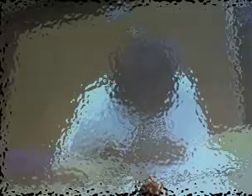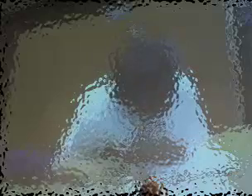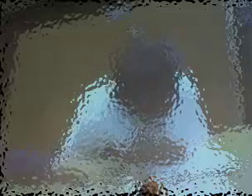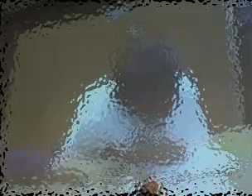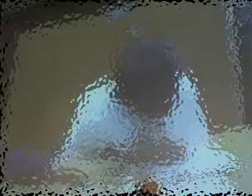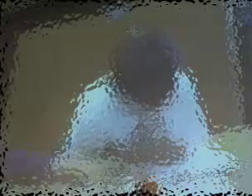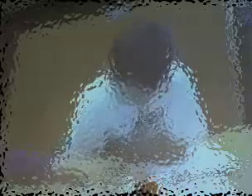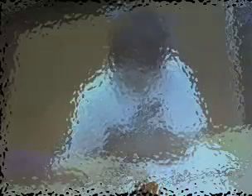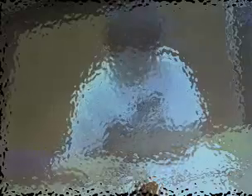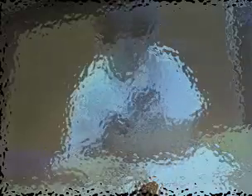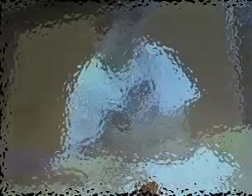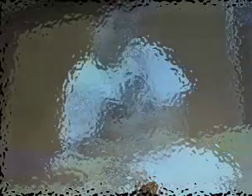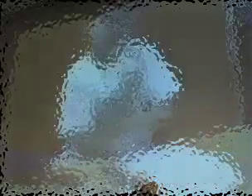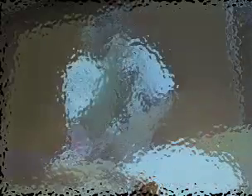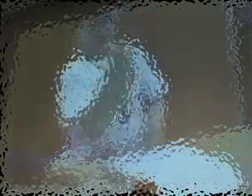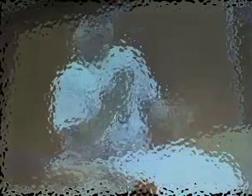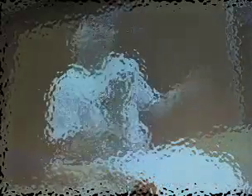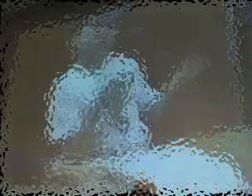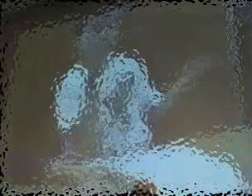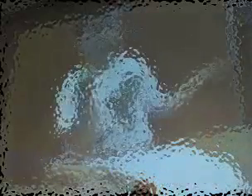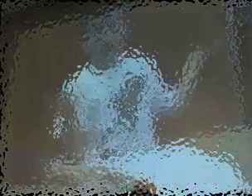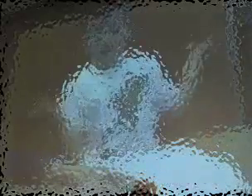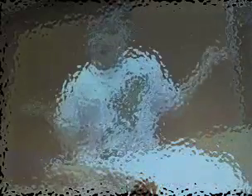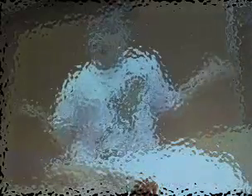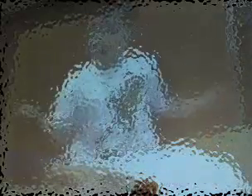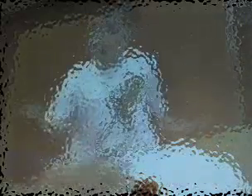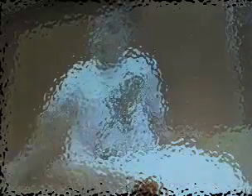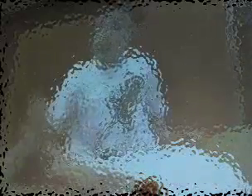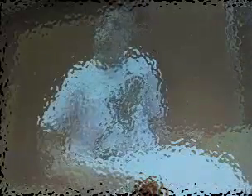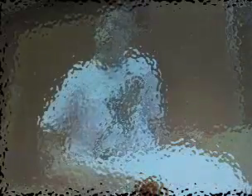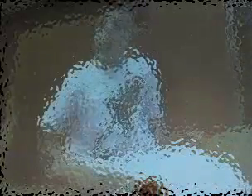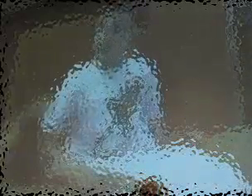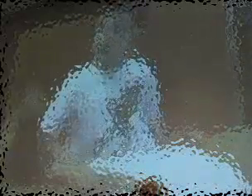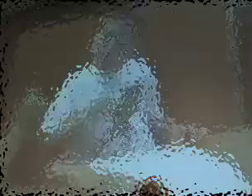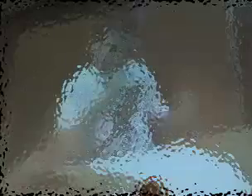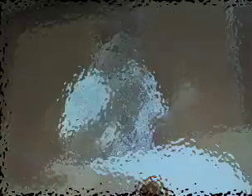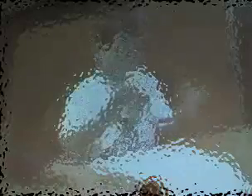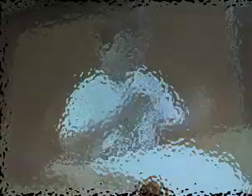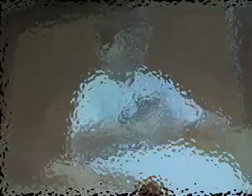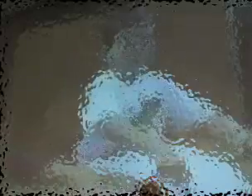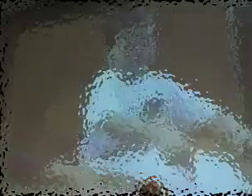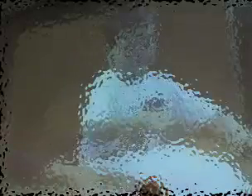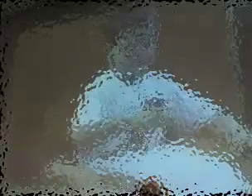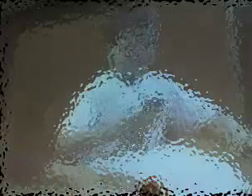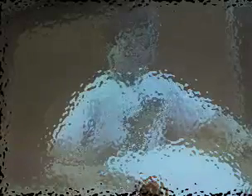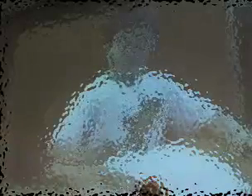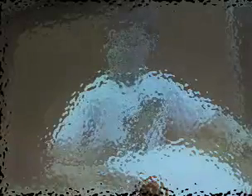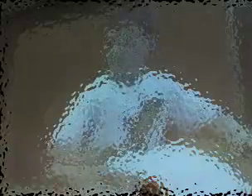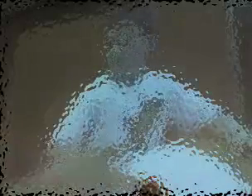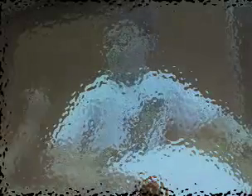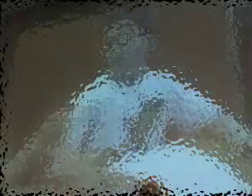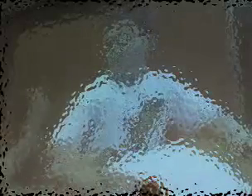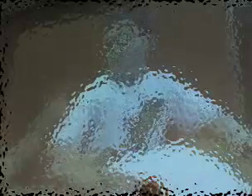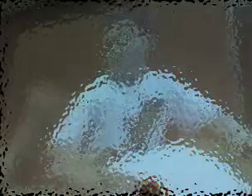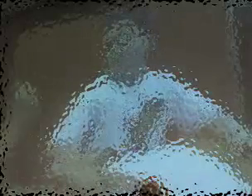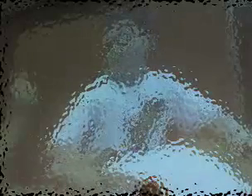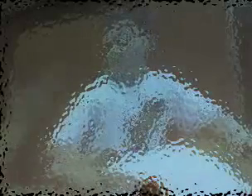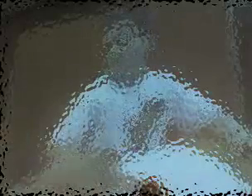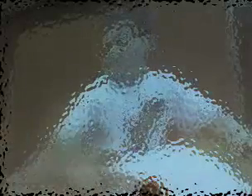words. I don't know. I don't get it. I don't know what this means. I don't like this. I like that one. Come